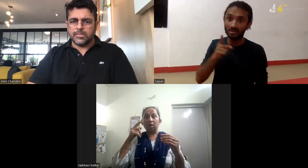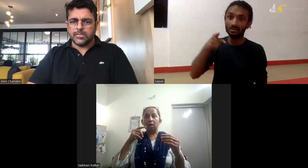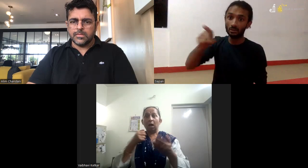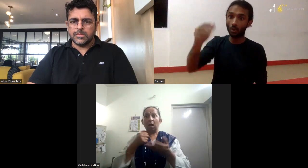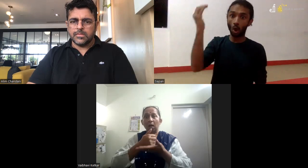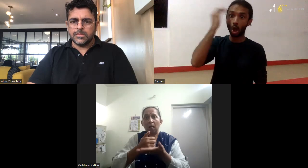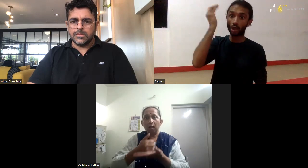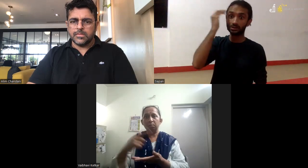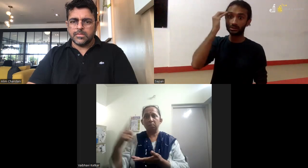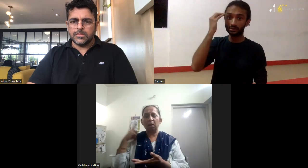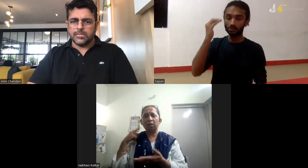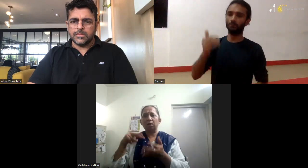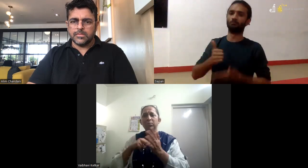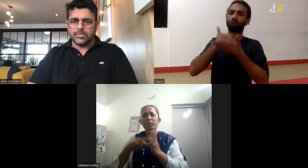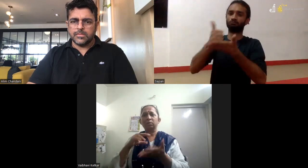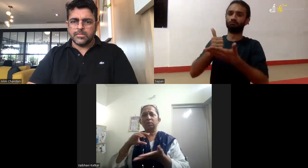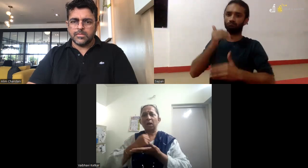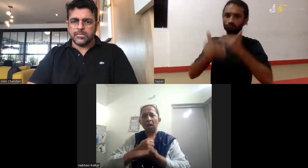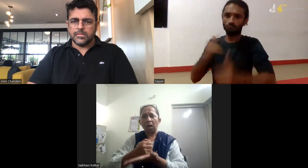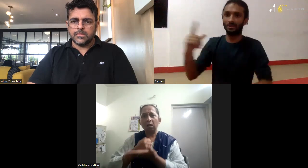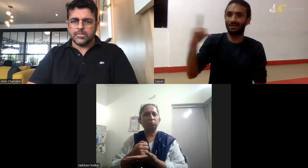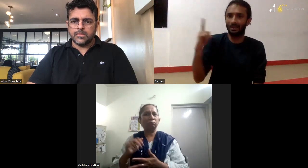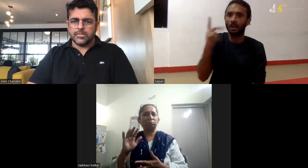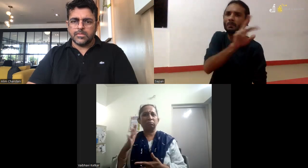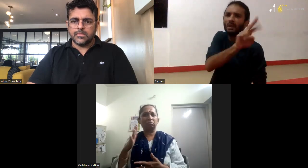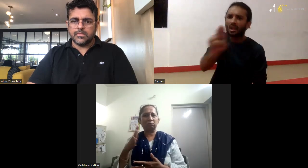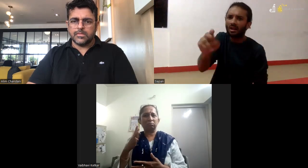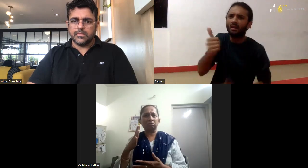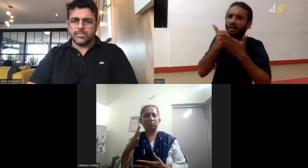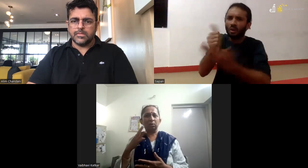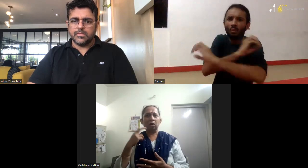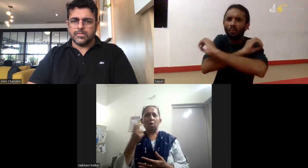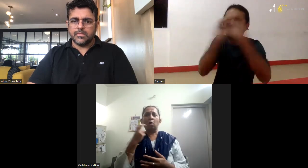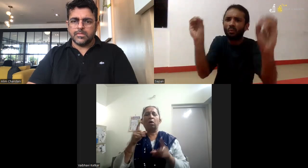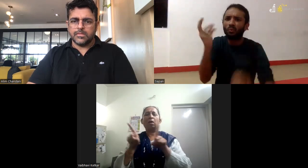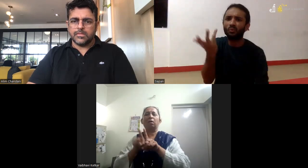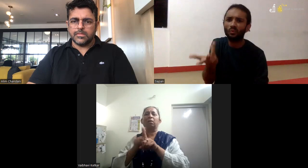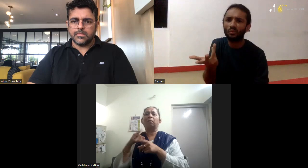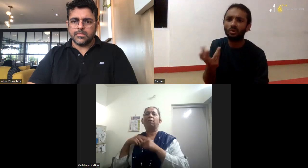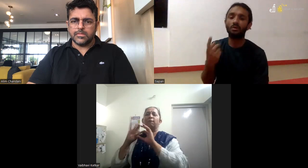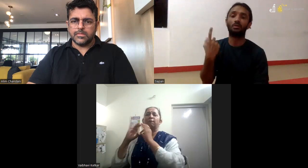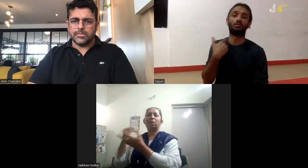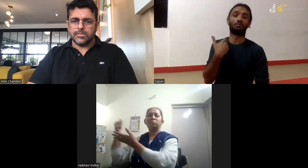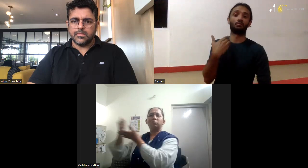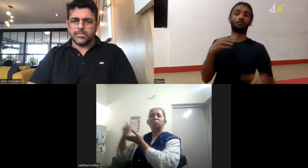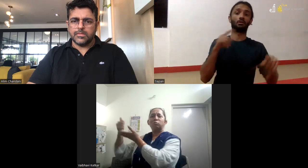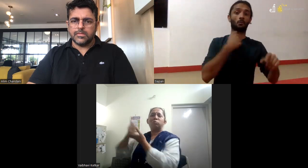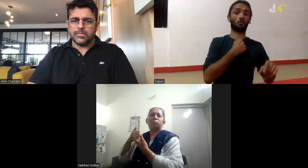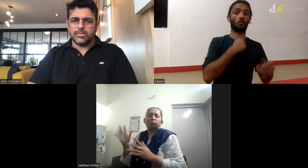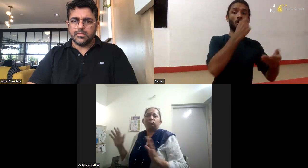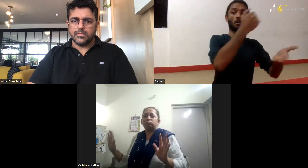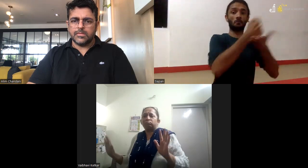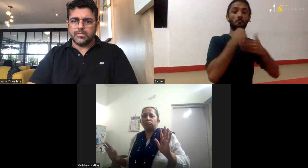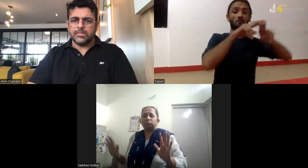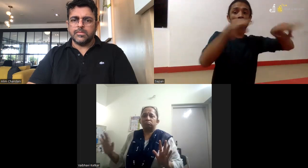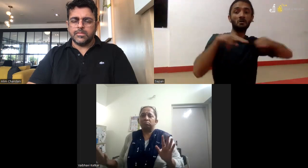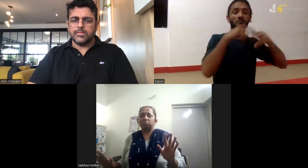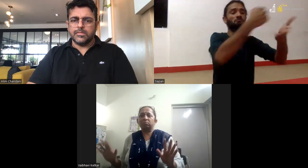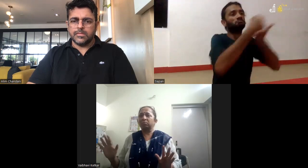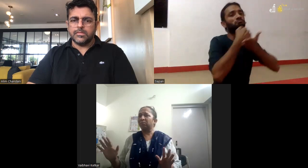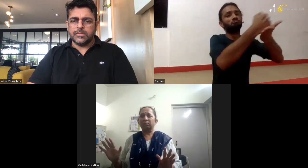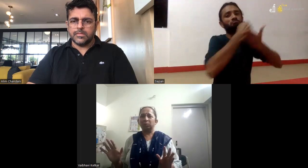So sometimes, if you would like to discuss anything to the government, they want it in a written format. So I think that's more